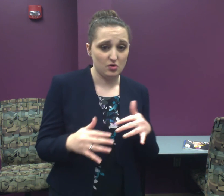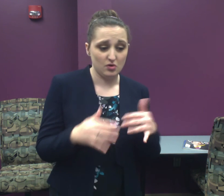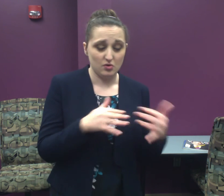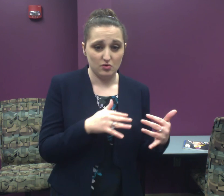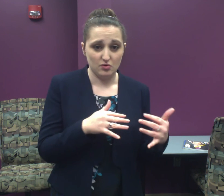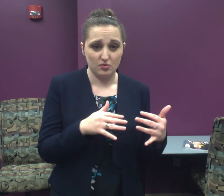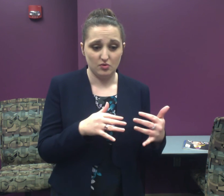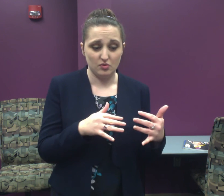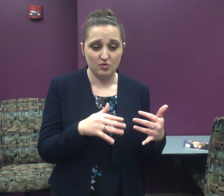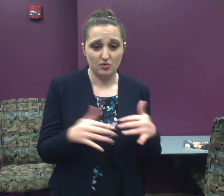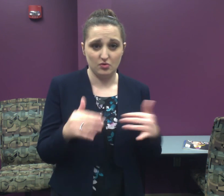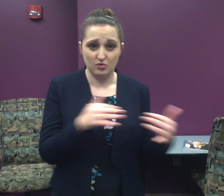music, their poetry,